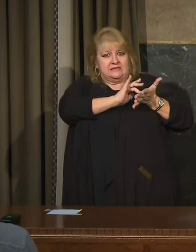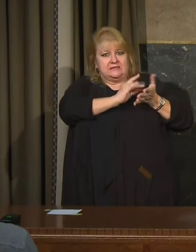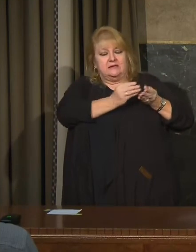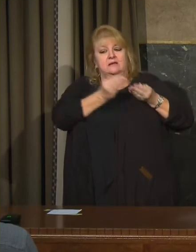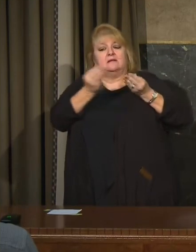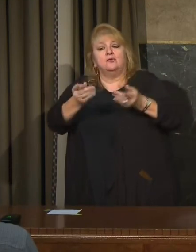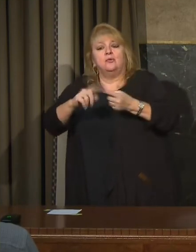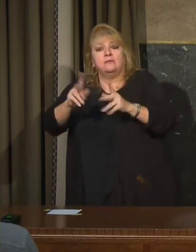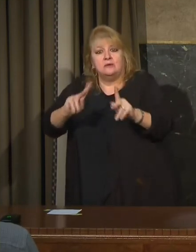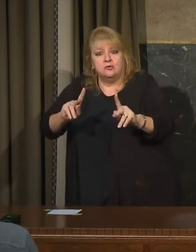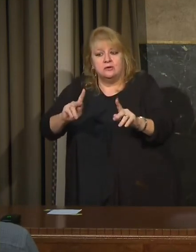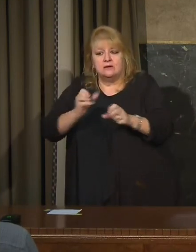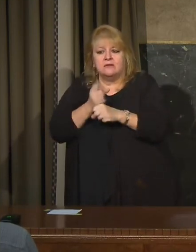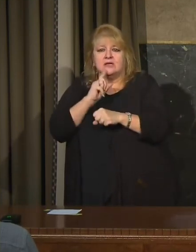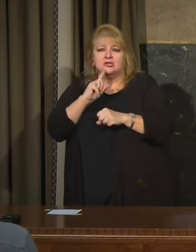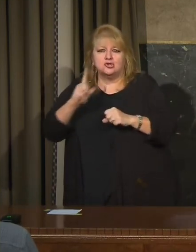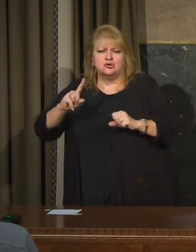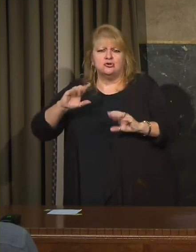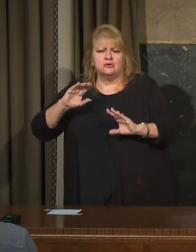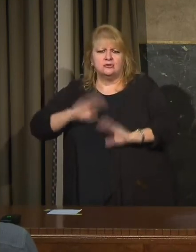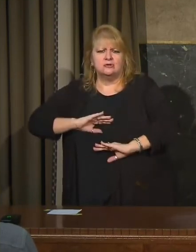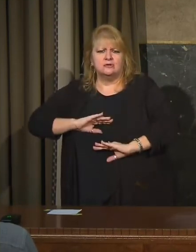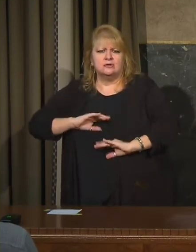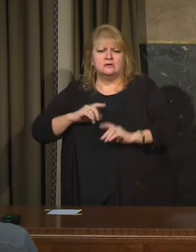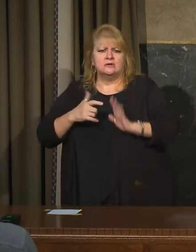pharmacies. Thank you.